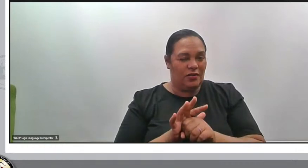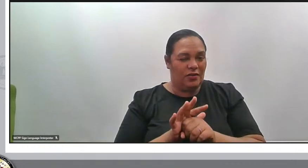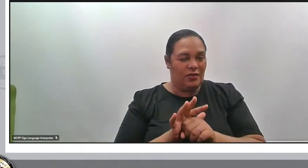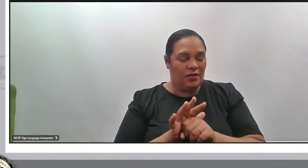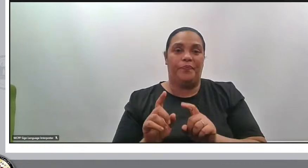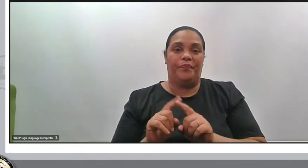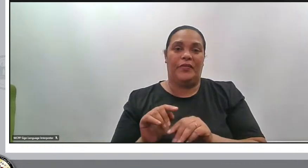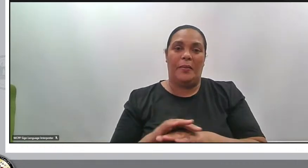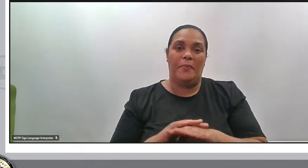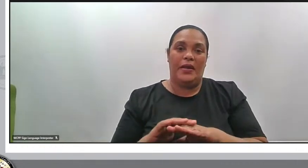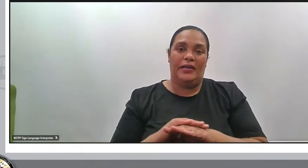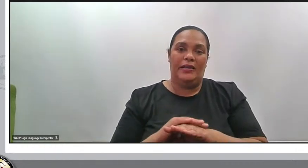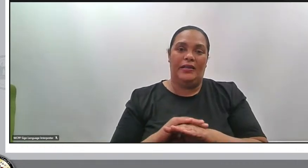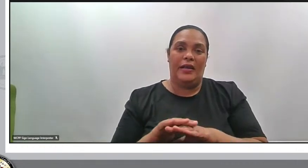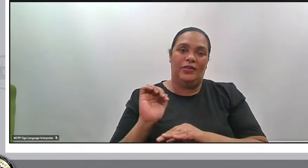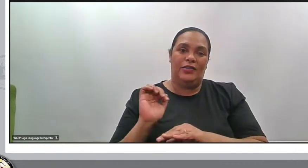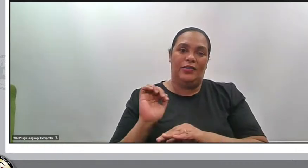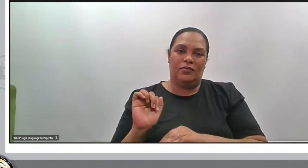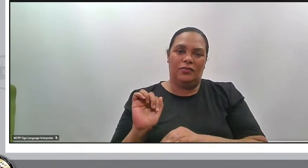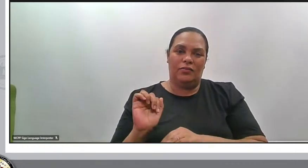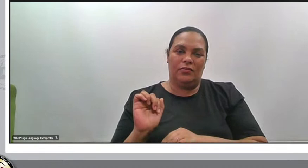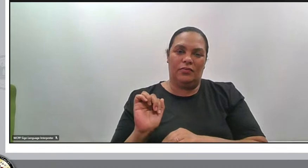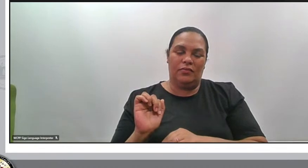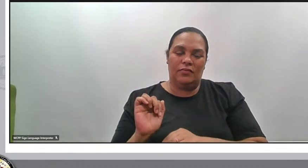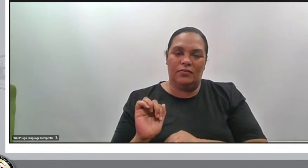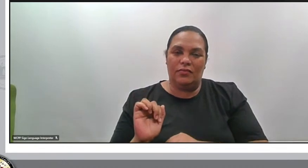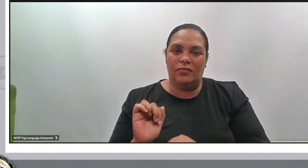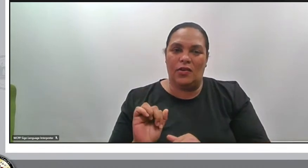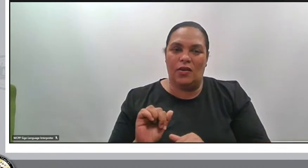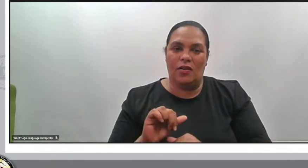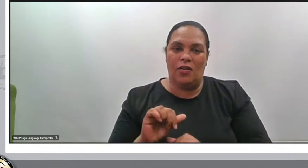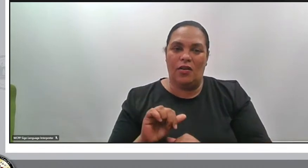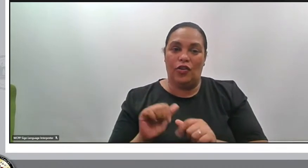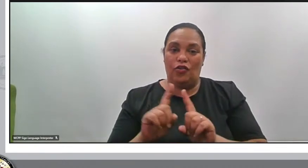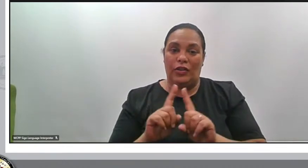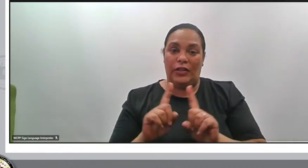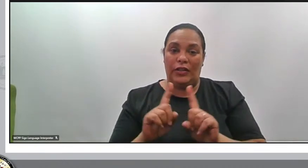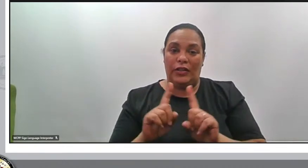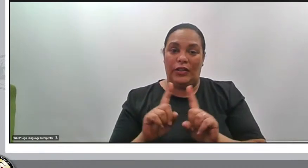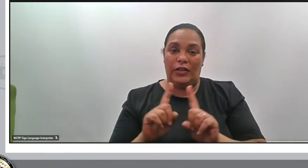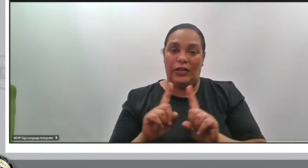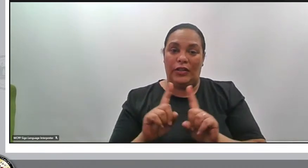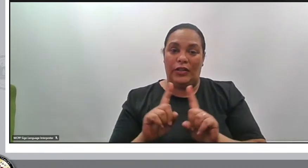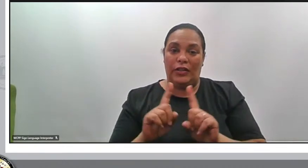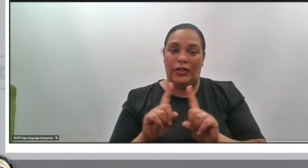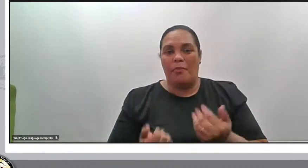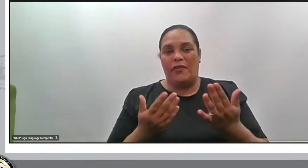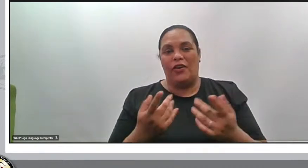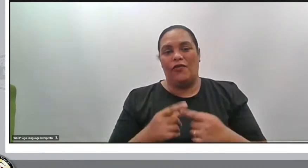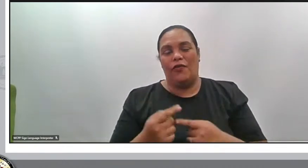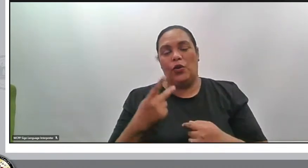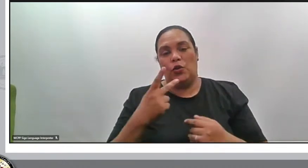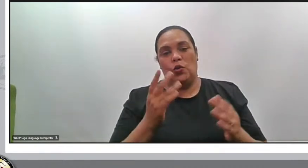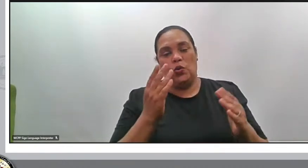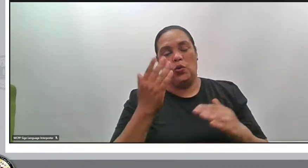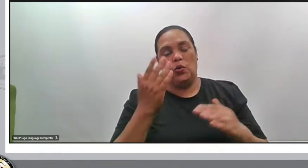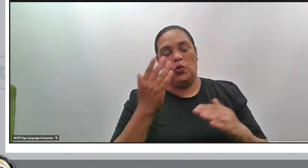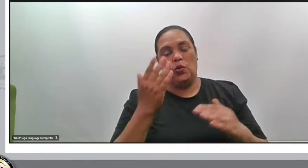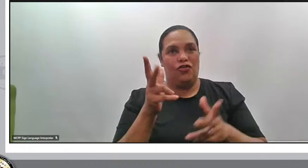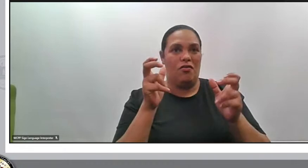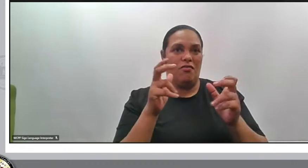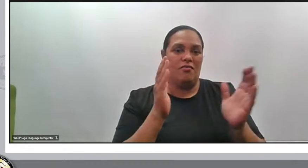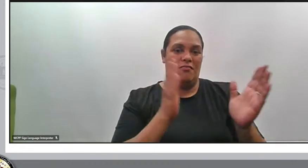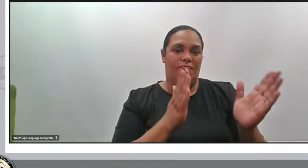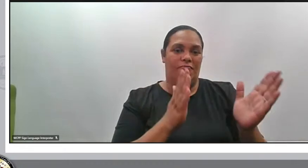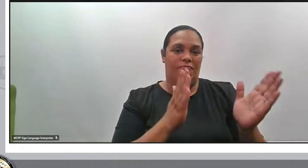and basically the less activity due to social distancing specifically, but now we have a provision for two strategic sessions within WCPP. And for